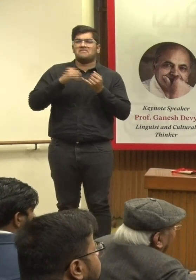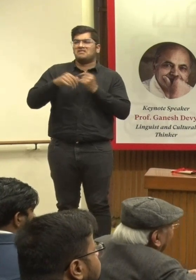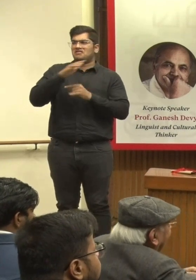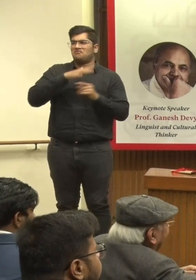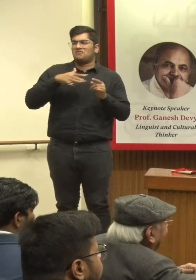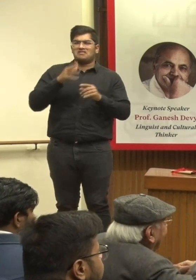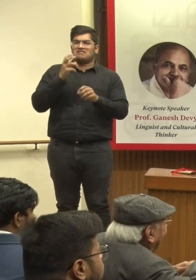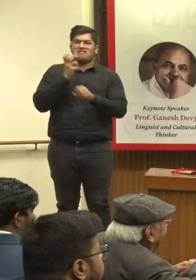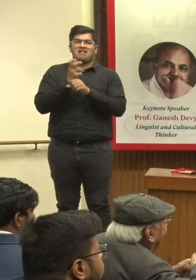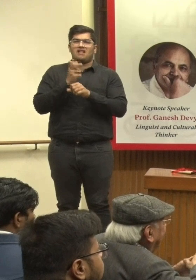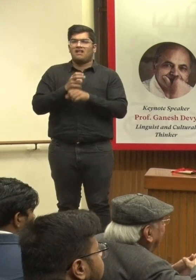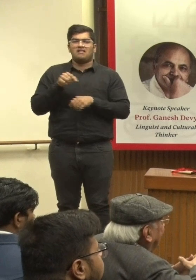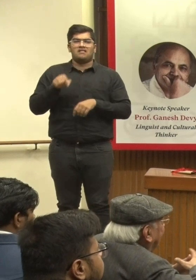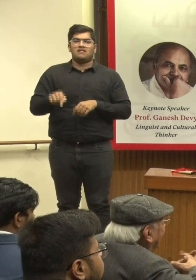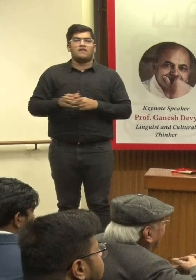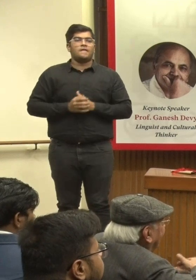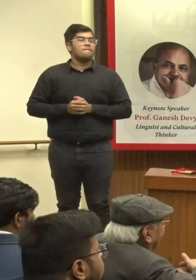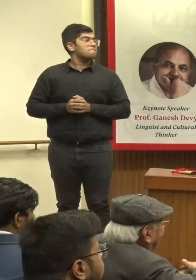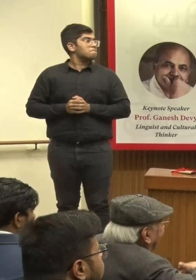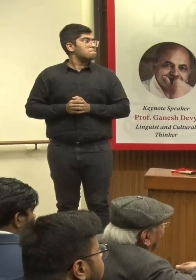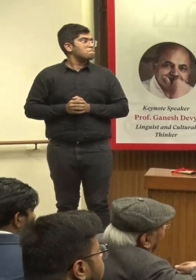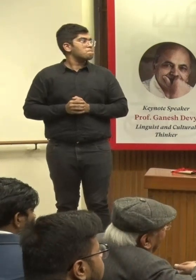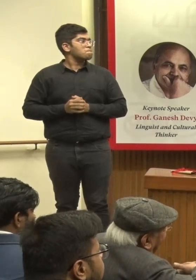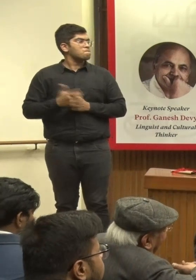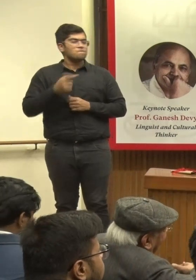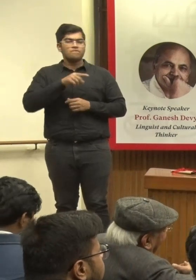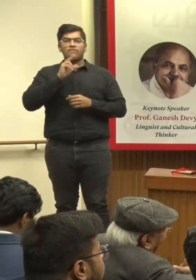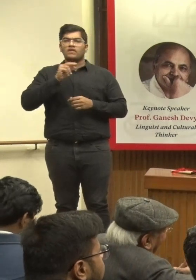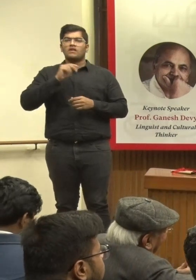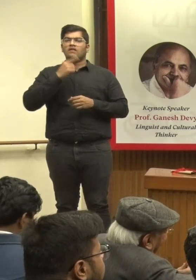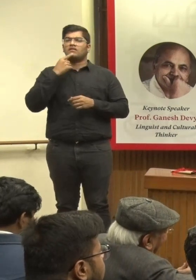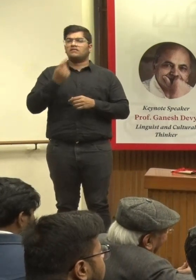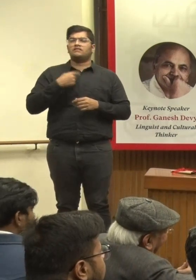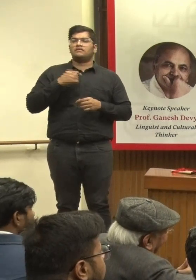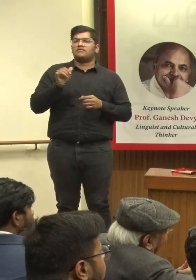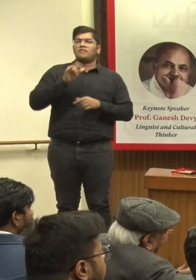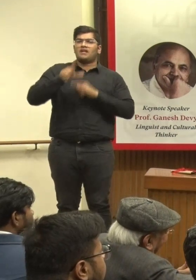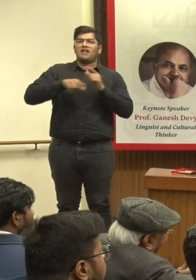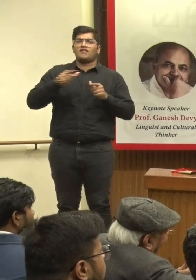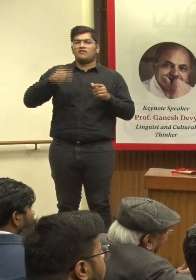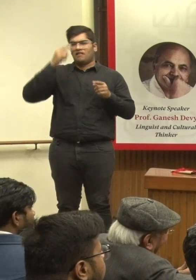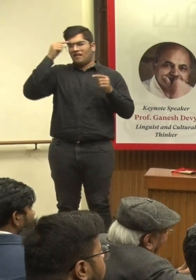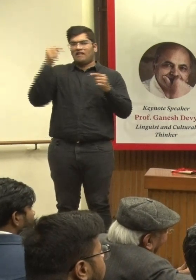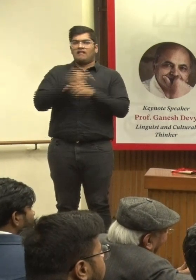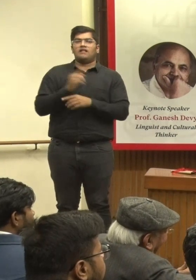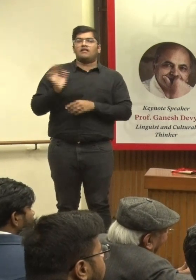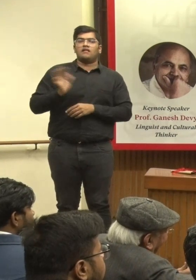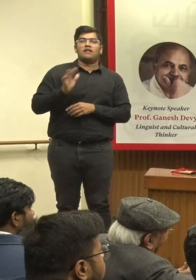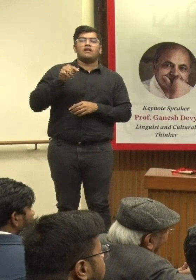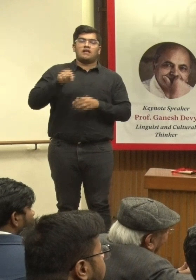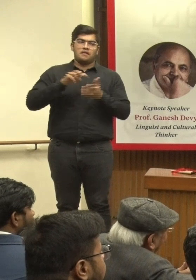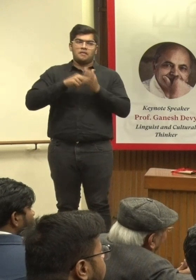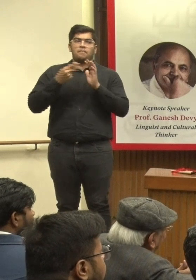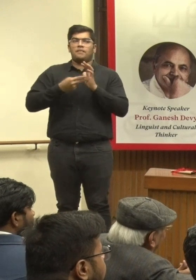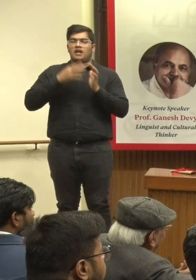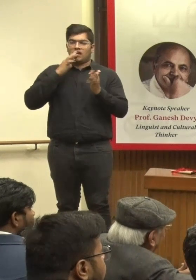situation. I'm saying the land was a peculiar situation. Don't think I'm speaking absurd language, but I literally mean